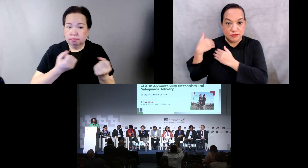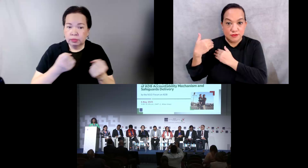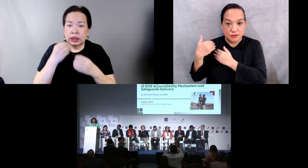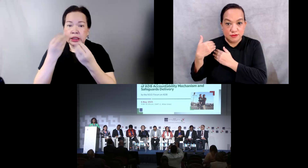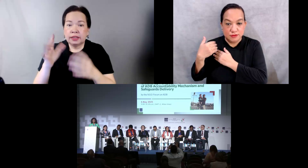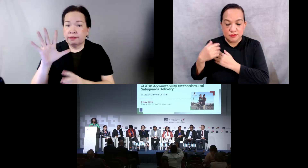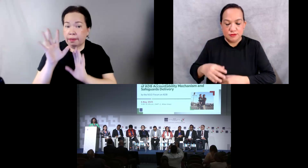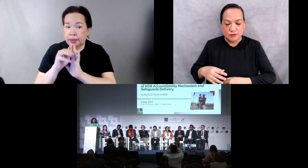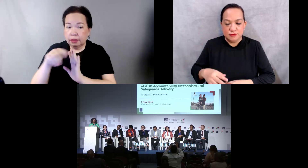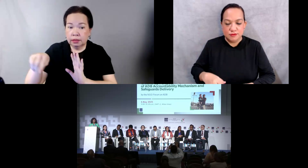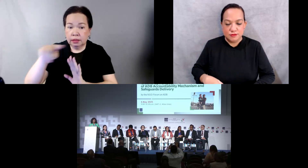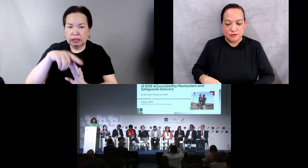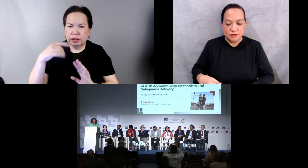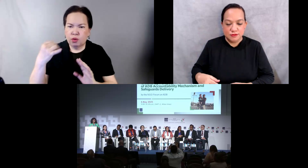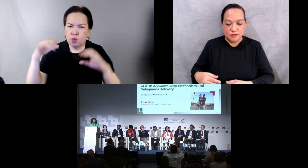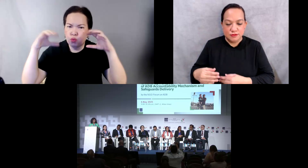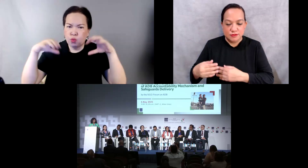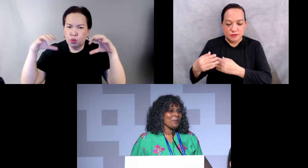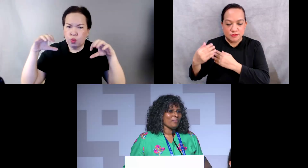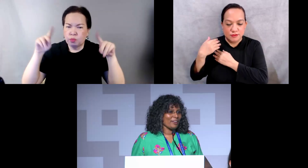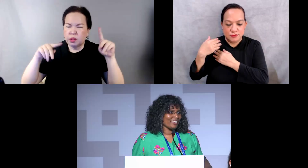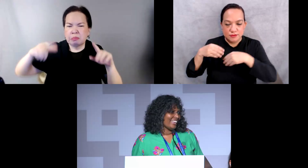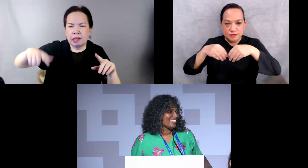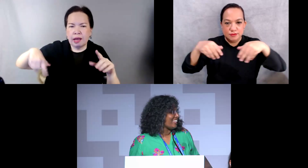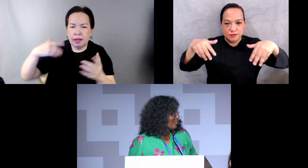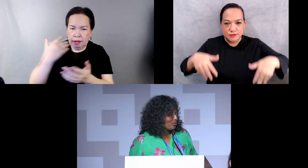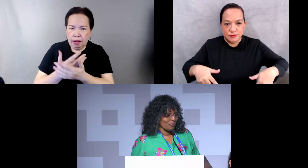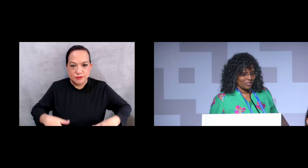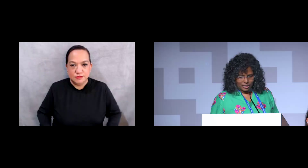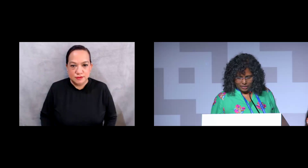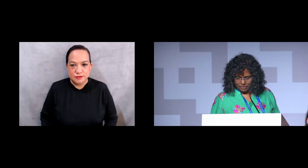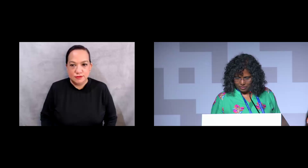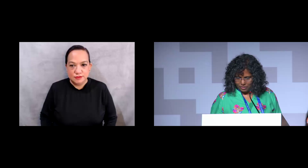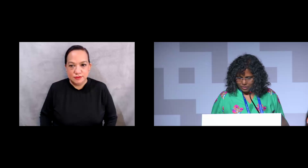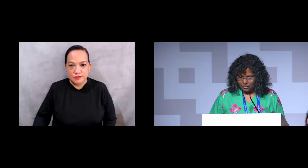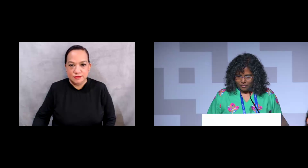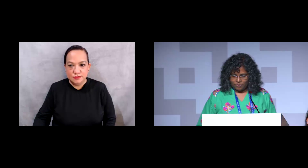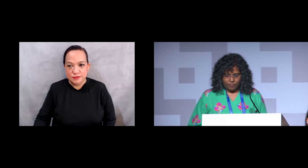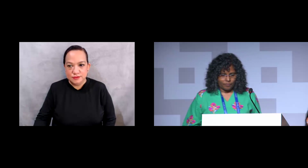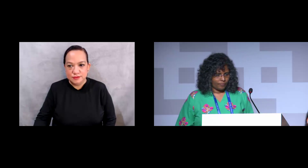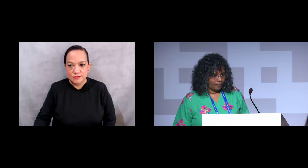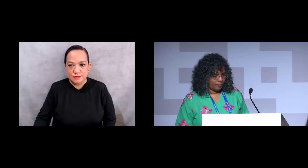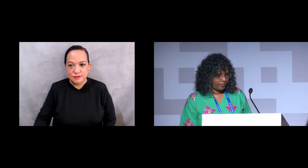minutes because it's raining and people are running late. So bear with us. Thank you so much.